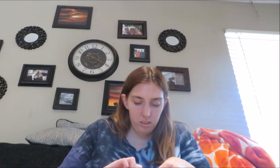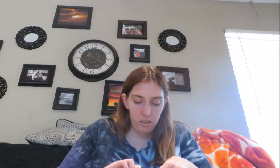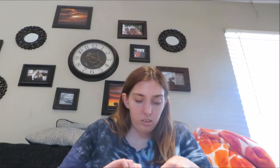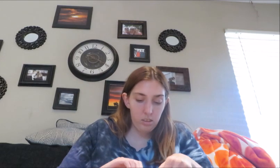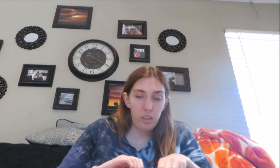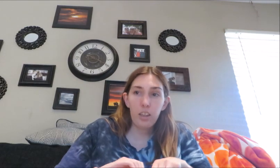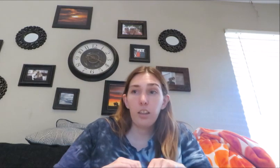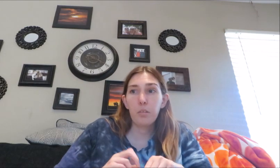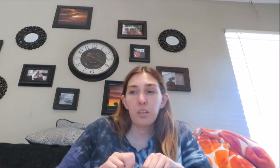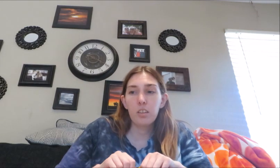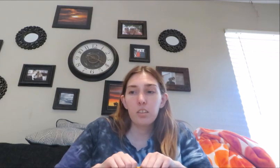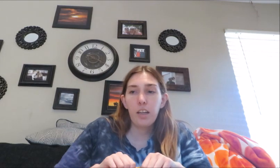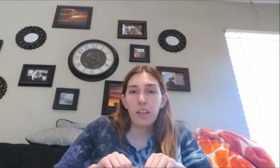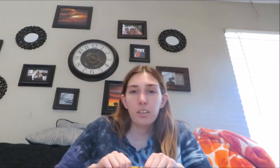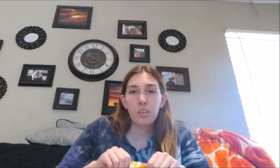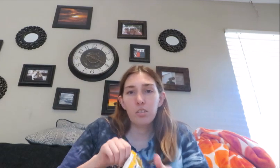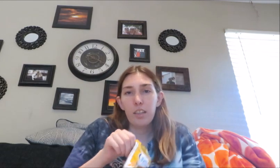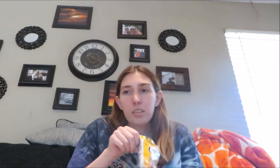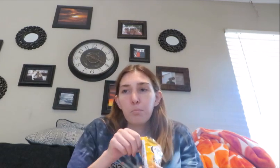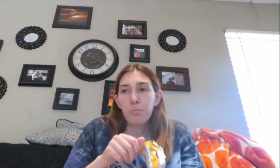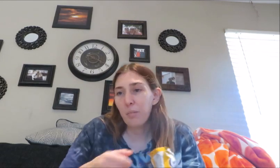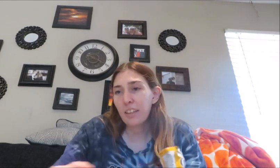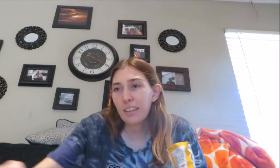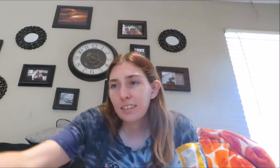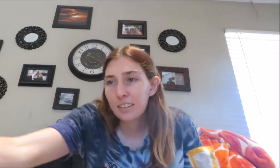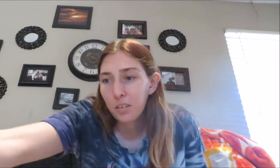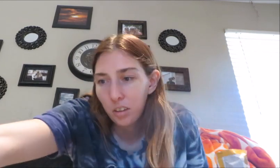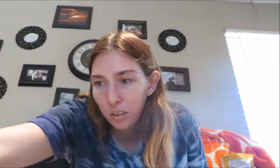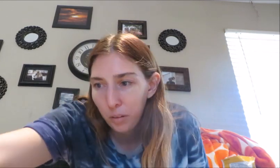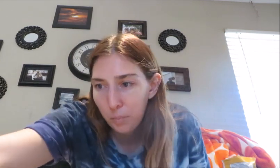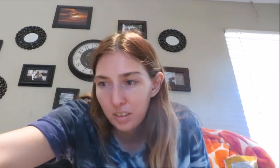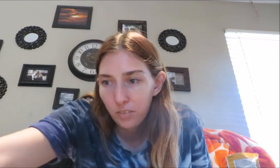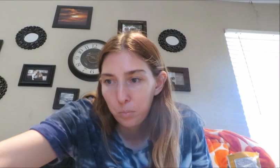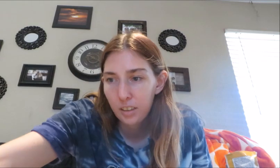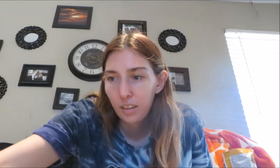And not gonna lie, to be honest, I could use as many things to wake myself up right now.